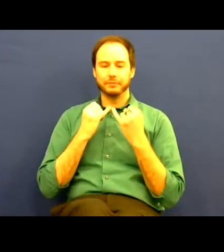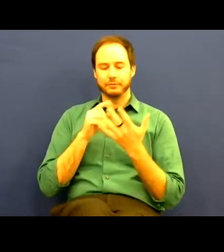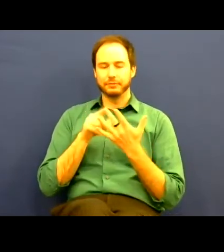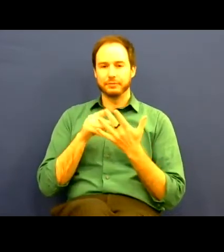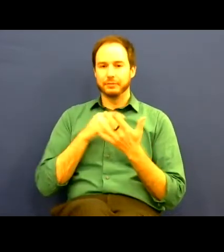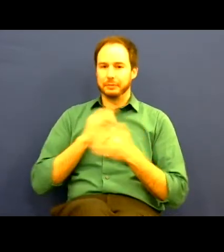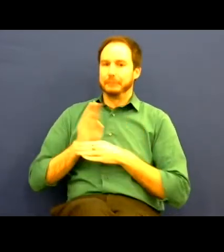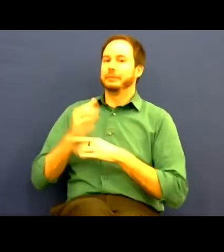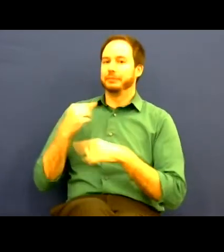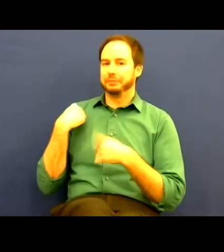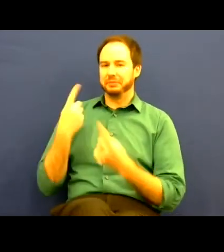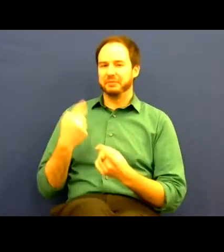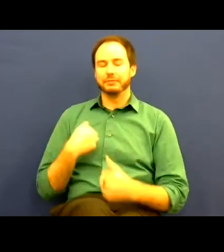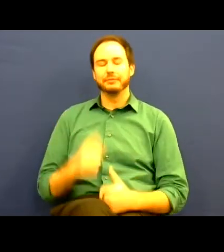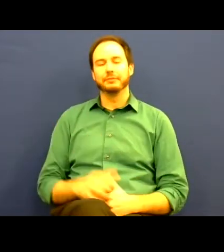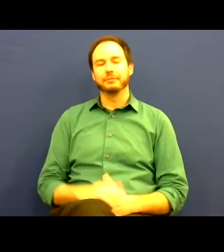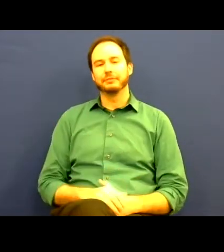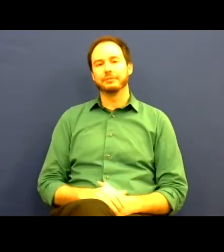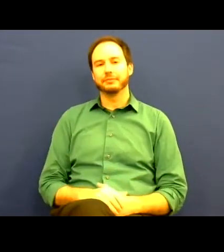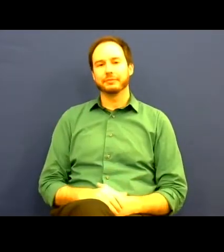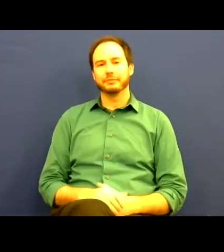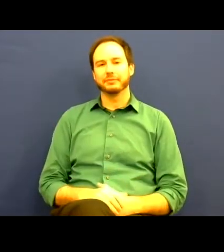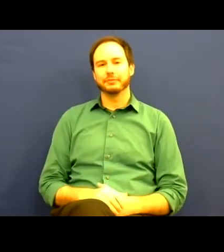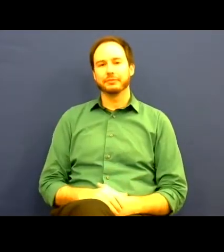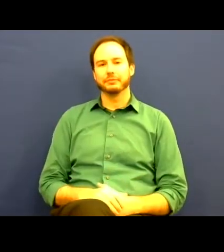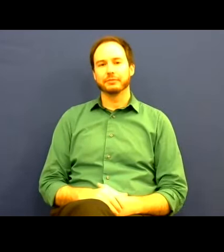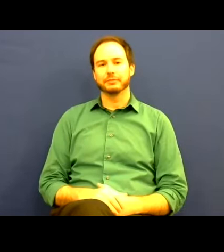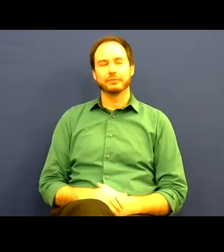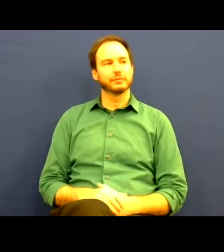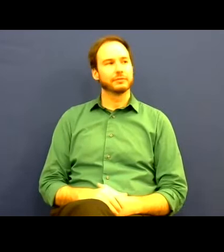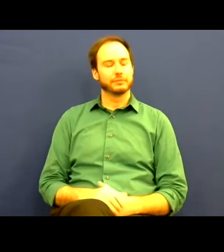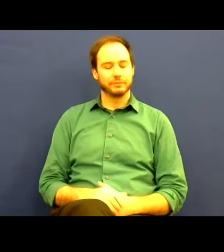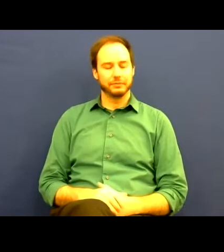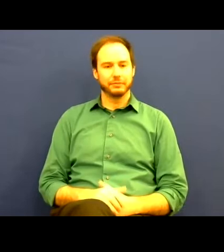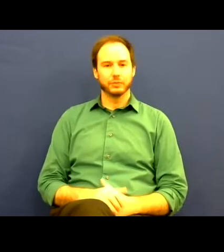quite busy. 1 second.